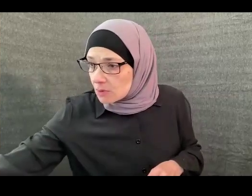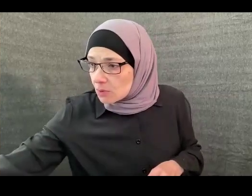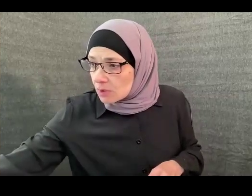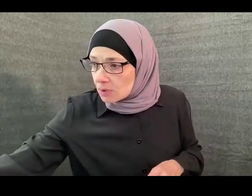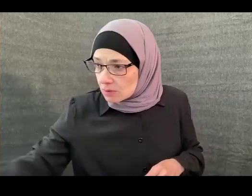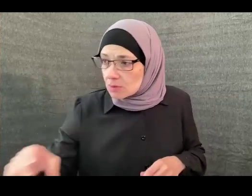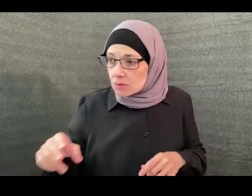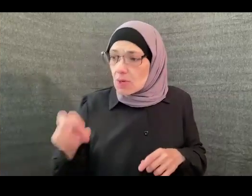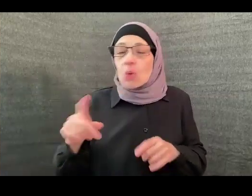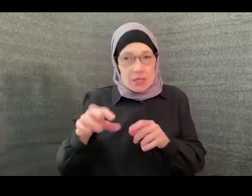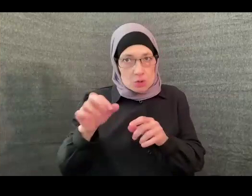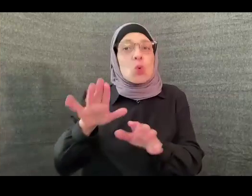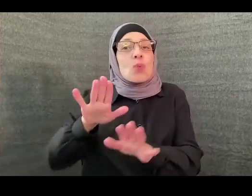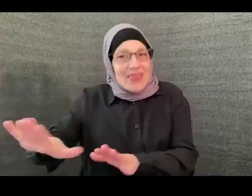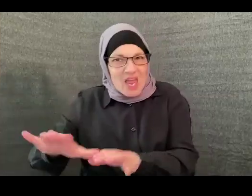life.